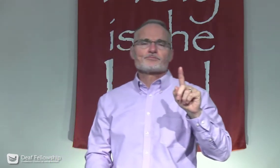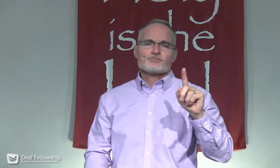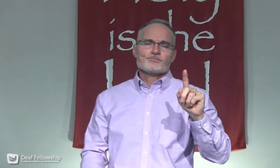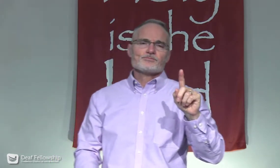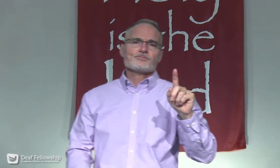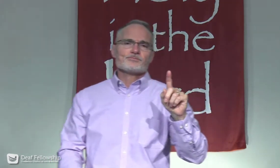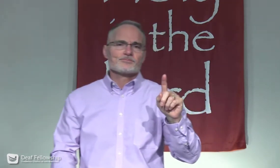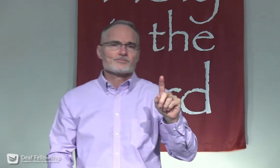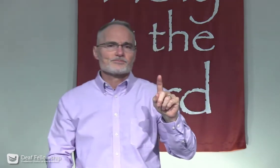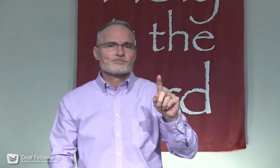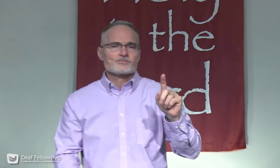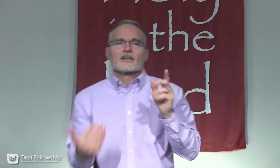Now,